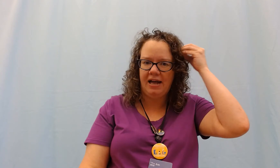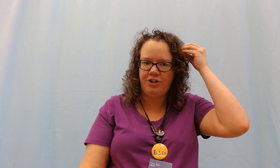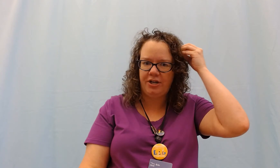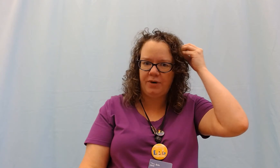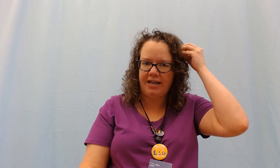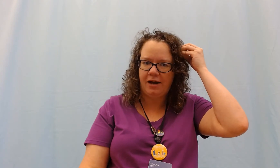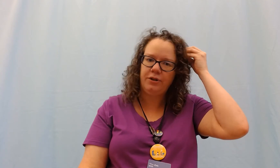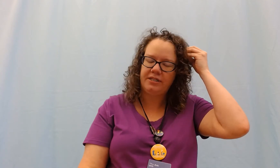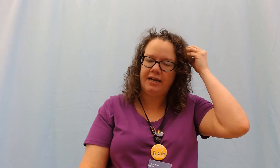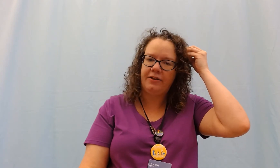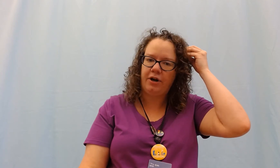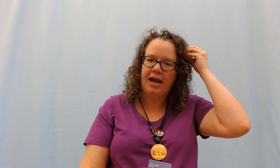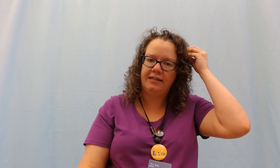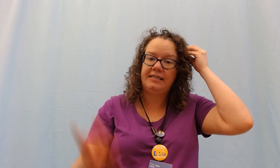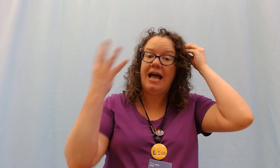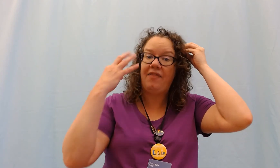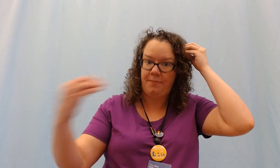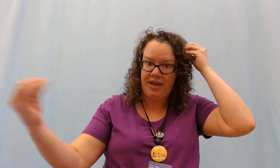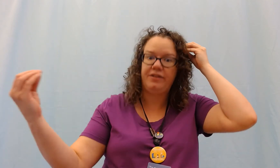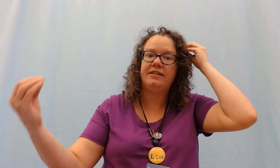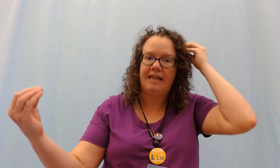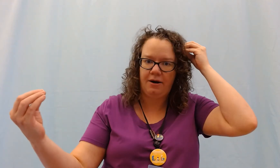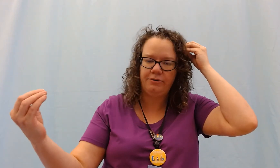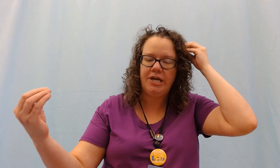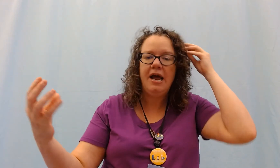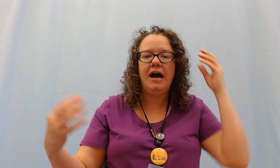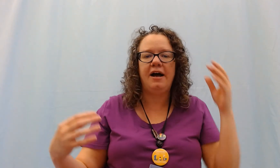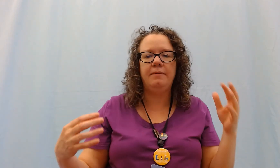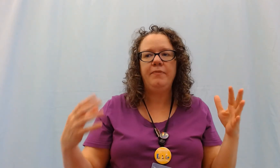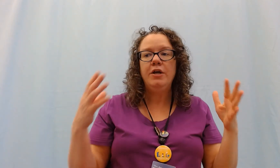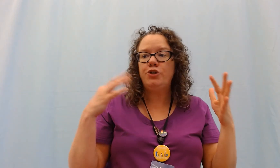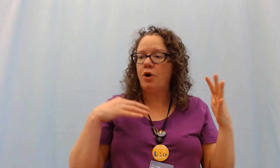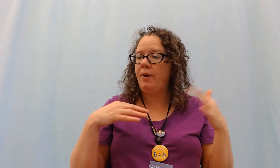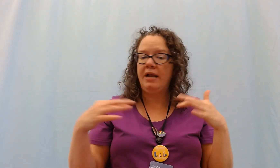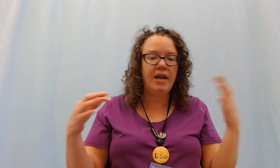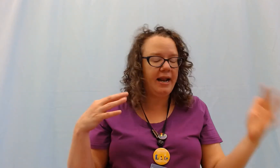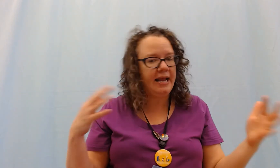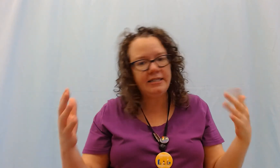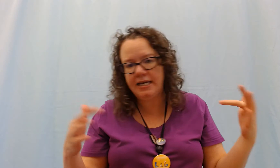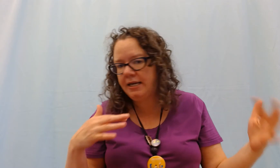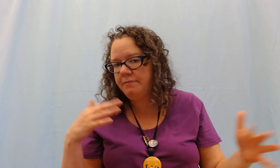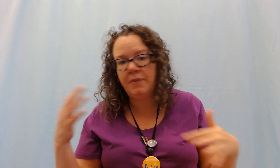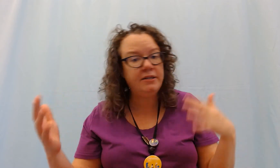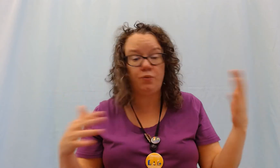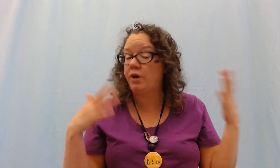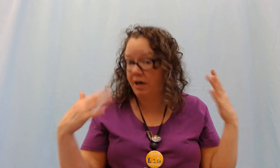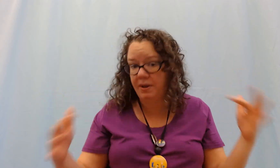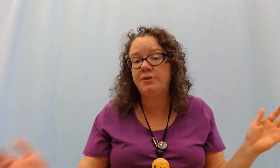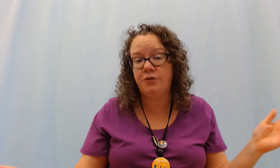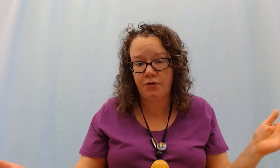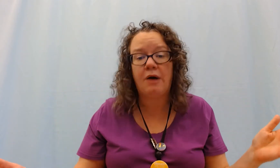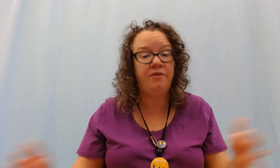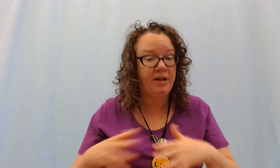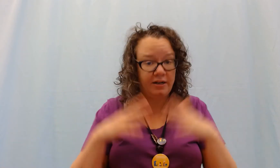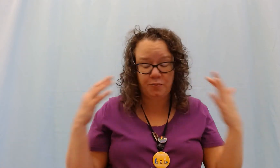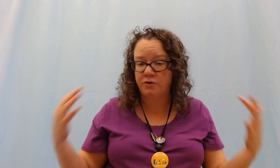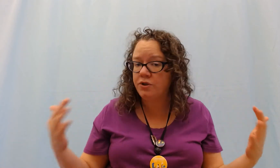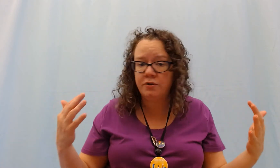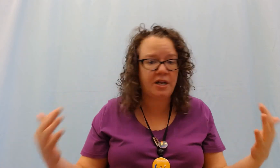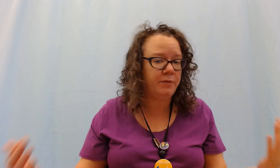imagine what a cow looks like in their heads and then make the sound. So even at 18 months, we're gonna be able to do that. We've been exposed to those animal